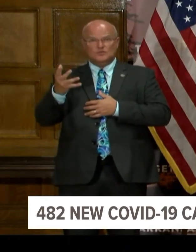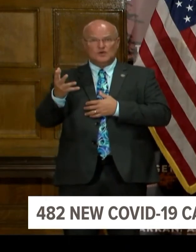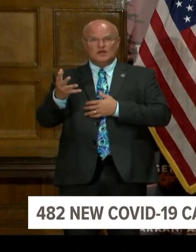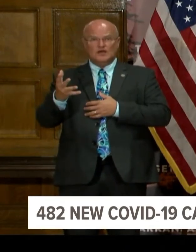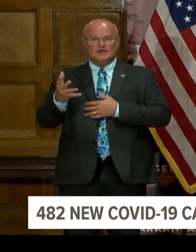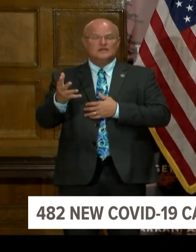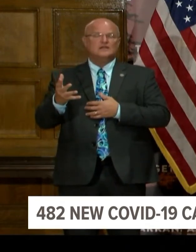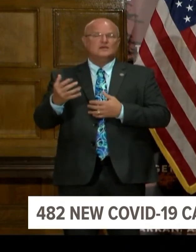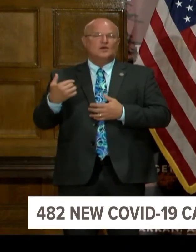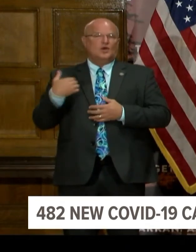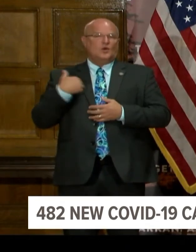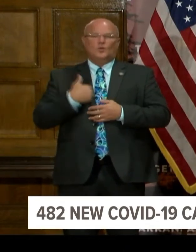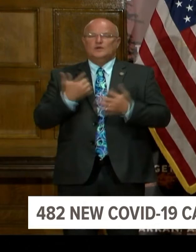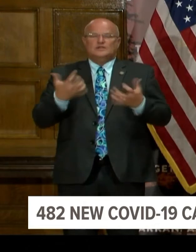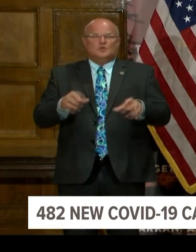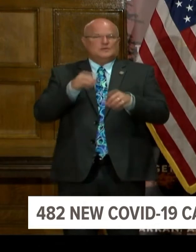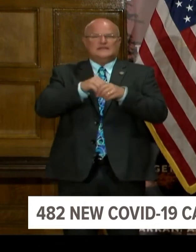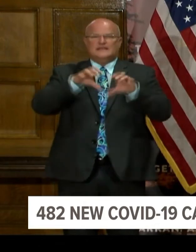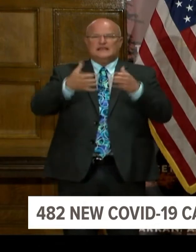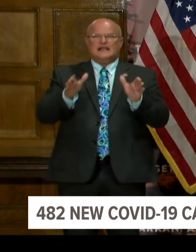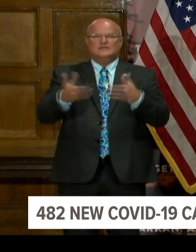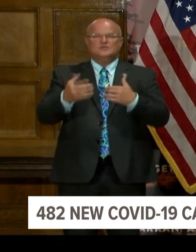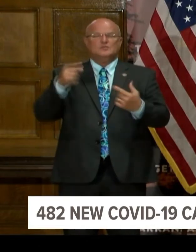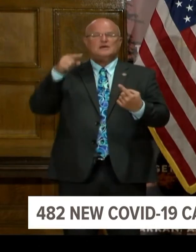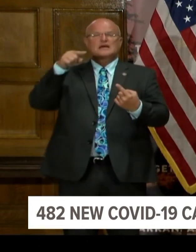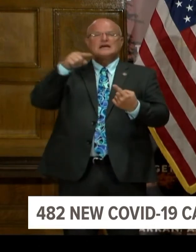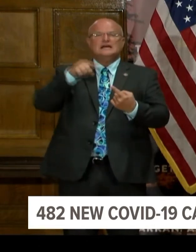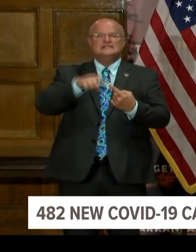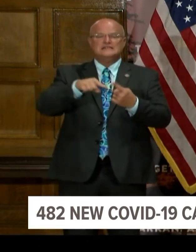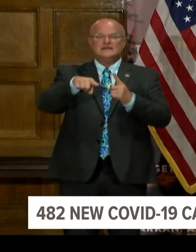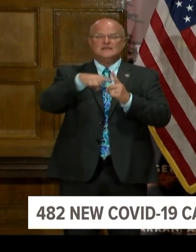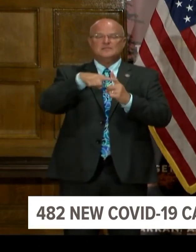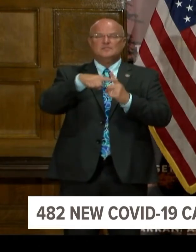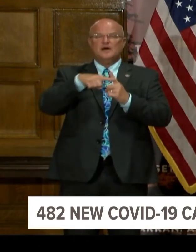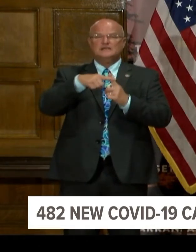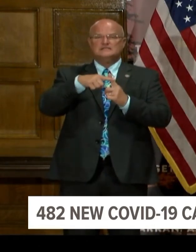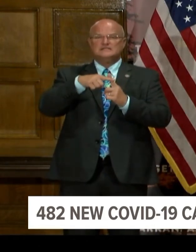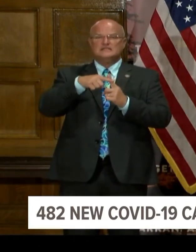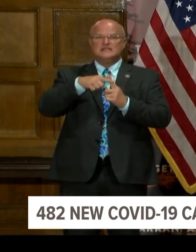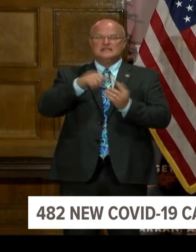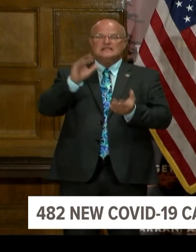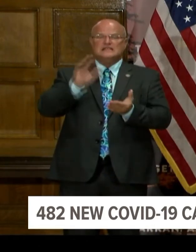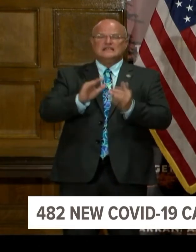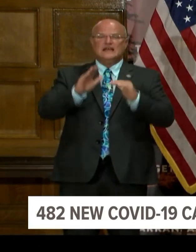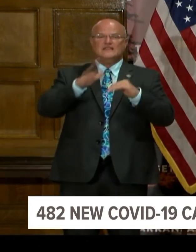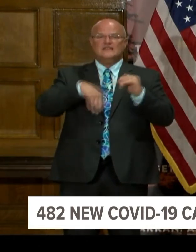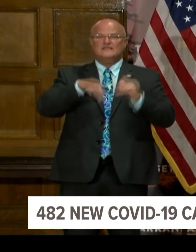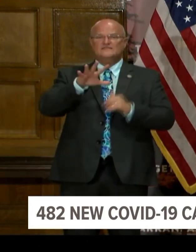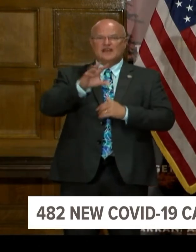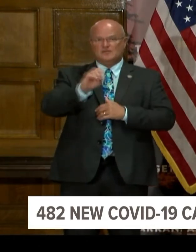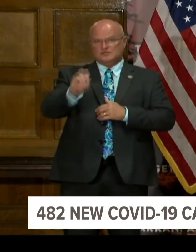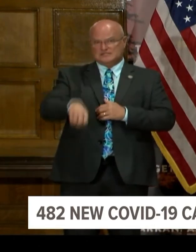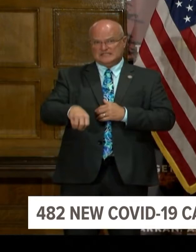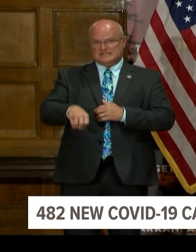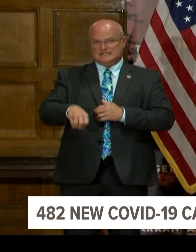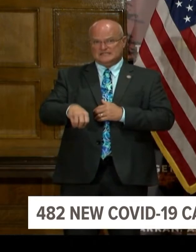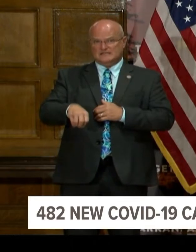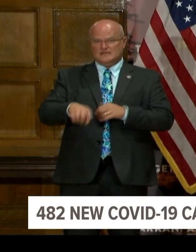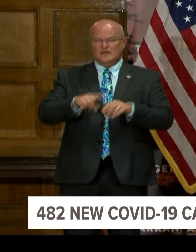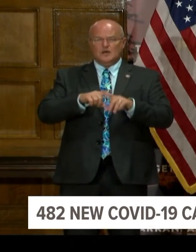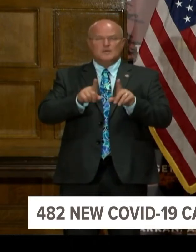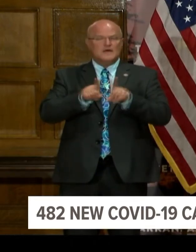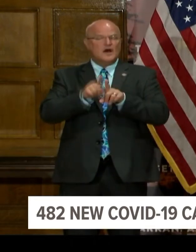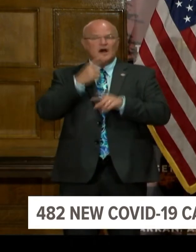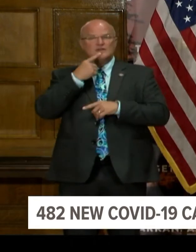want to be in the classroom until the positivity is less than 5%, but they